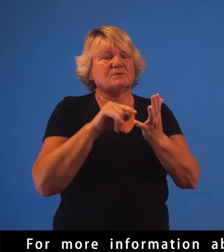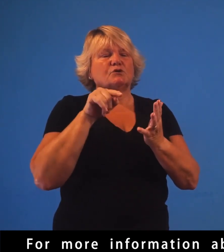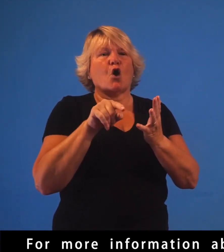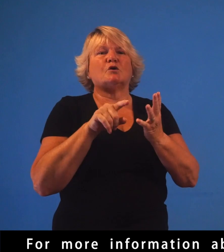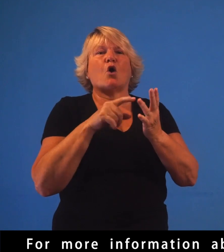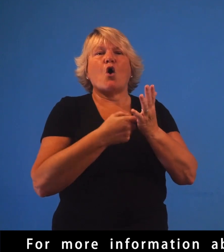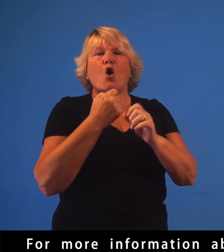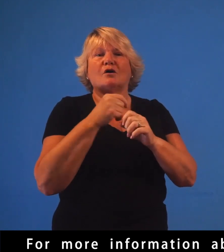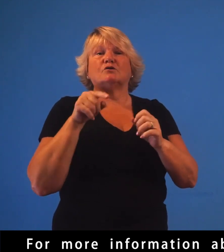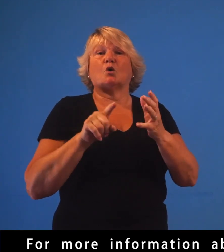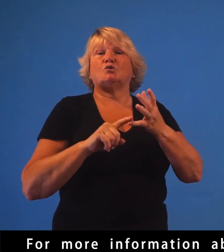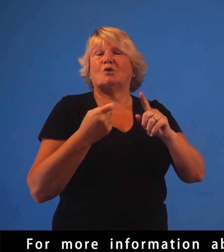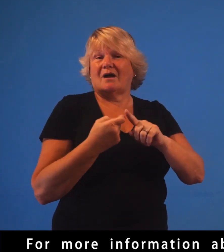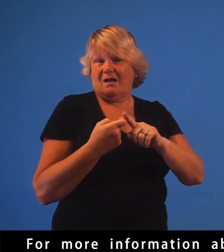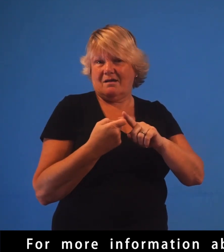edinburghmuseums.org.uk.